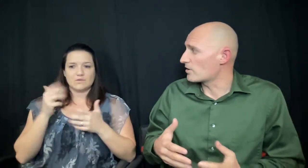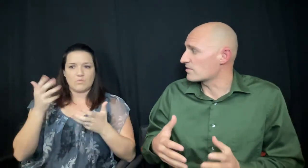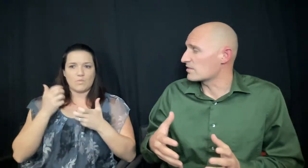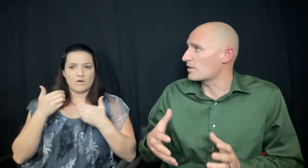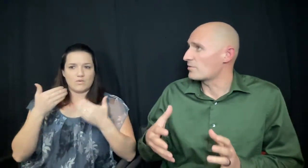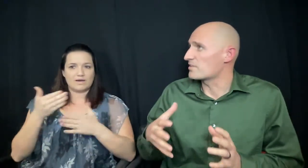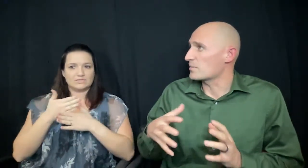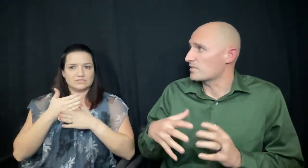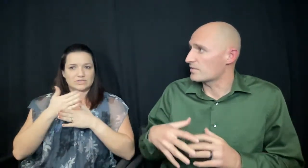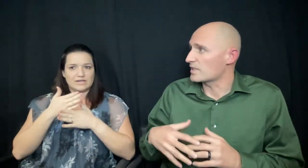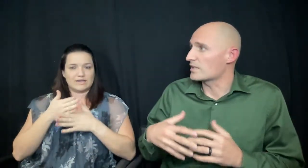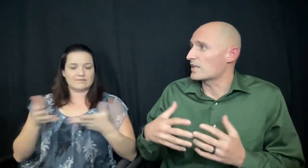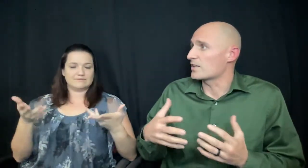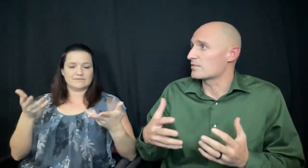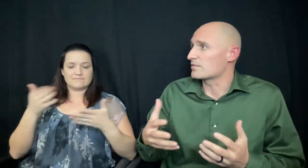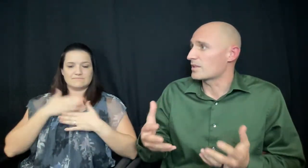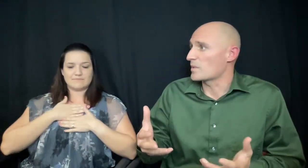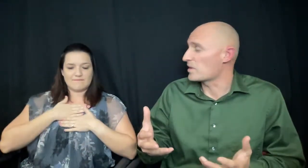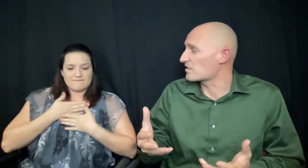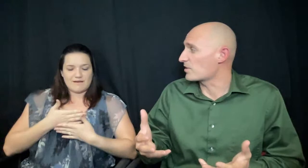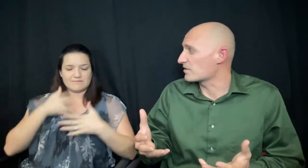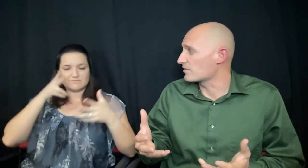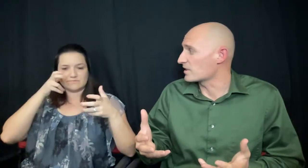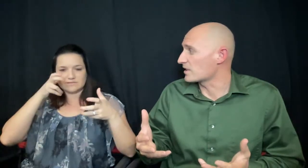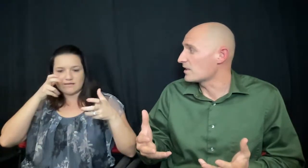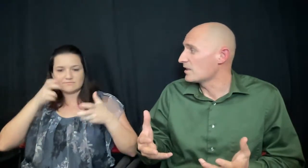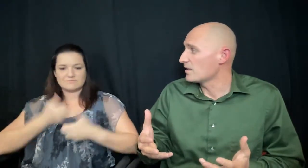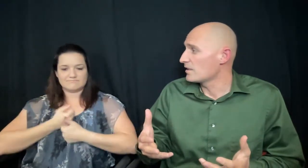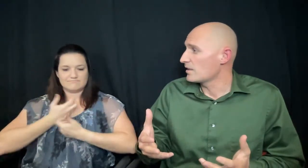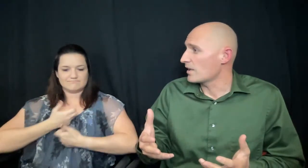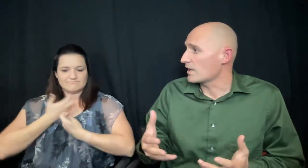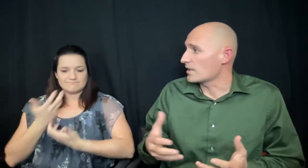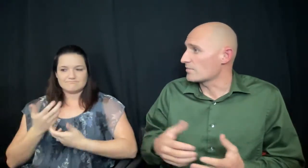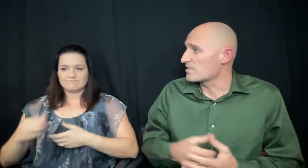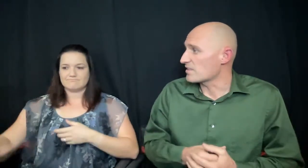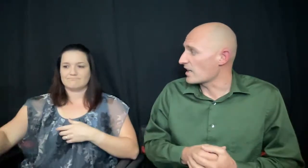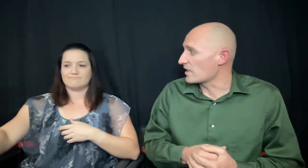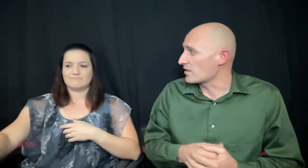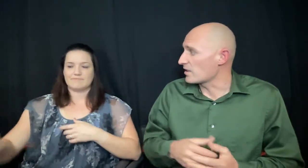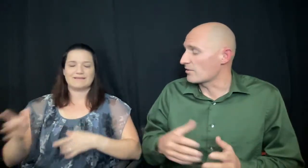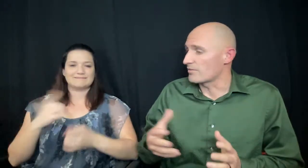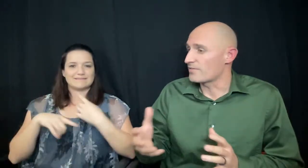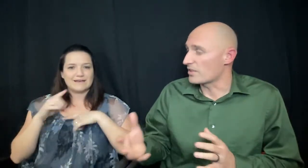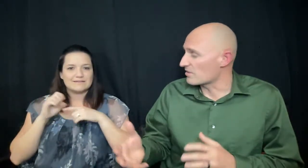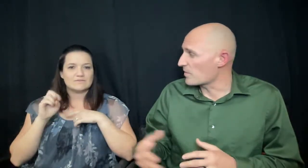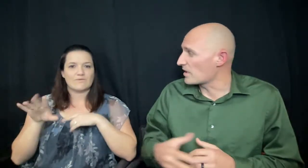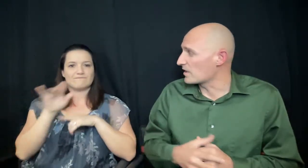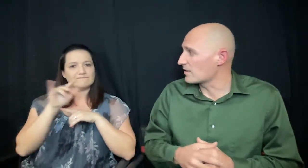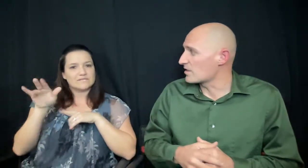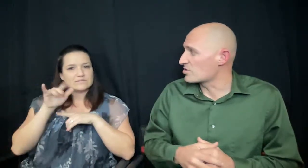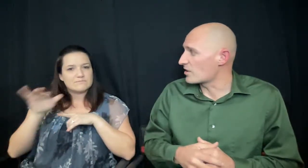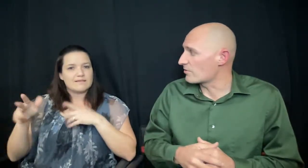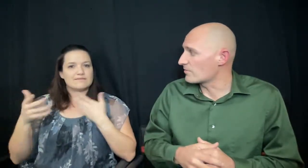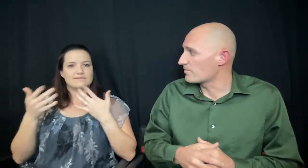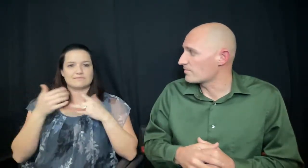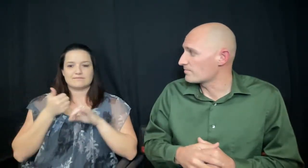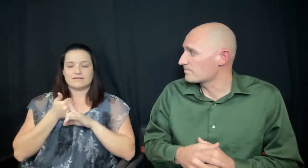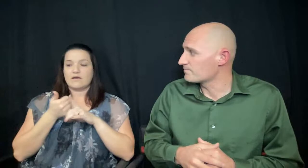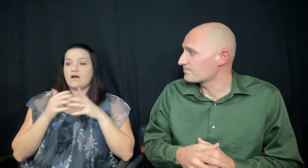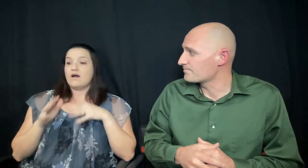as receptively and maybe expressively signing or finger spelling in general?